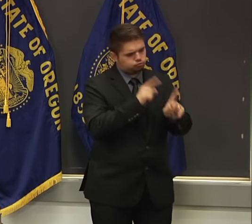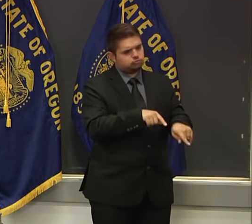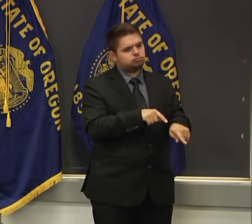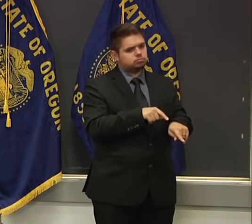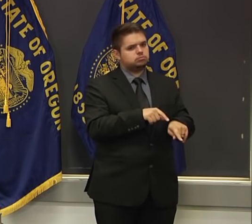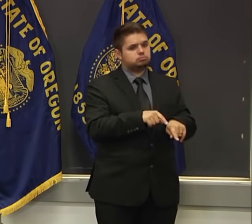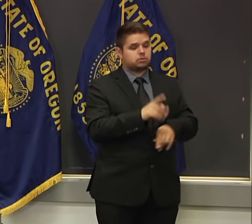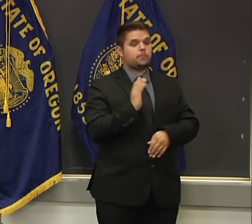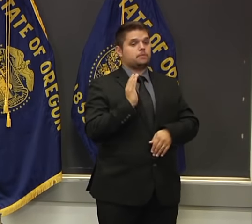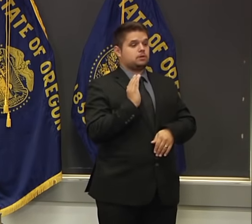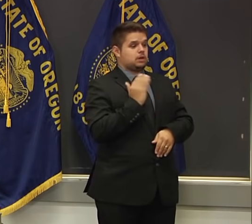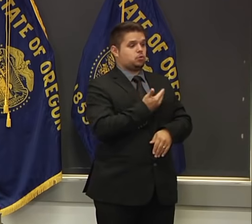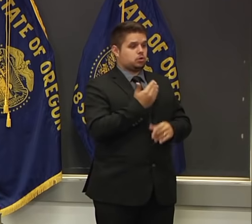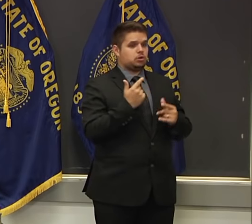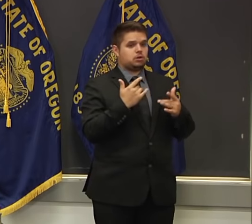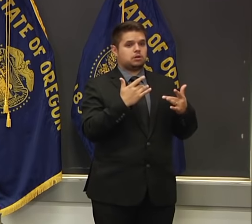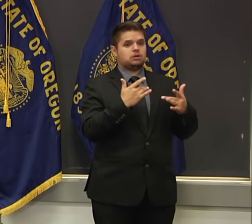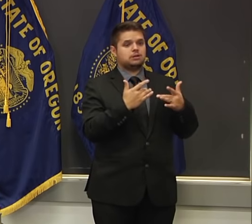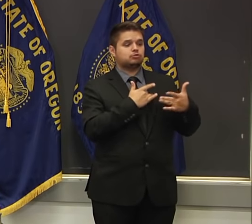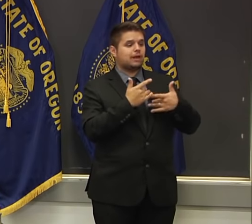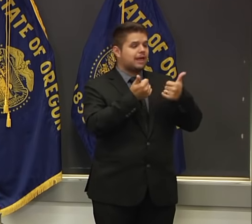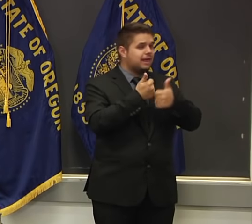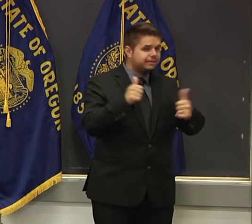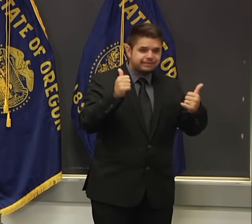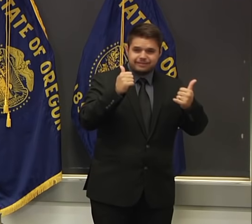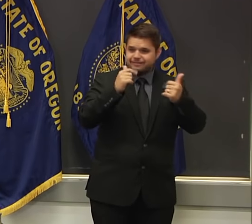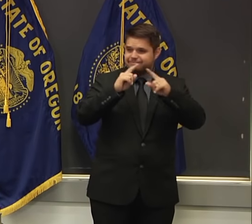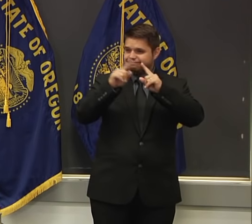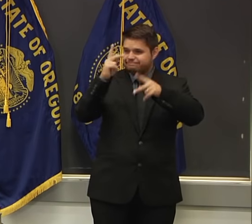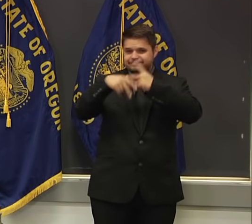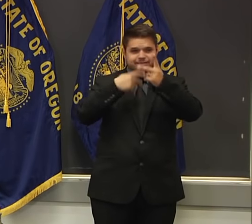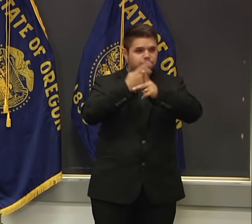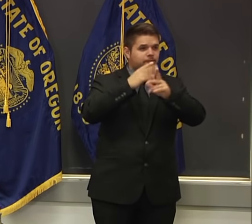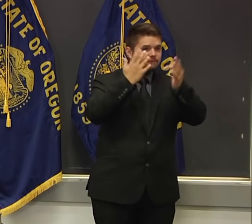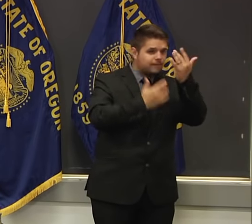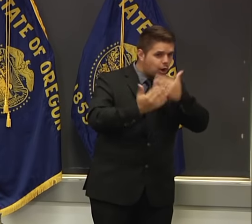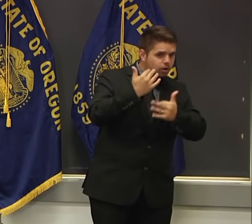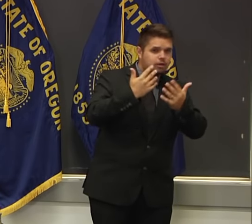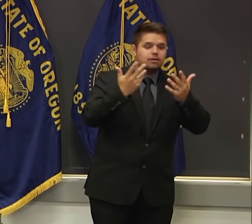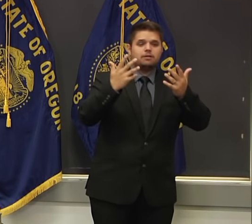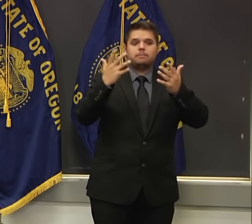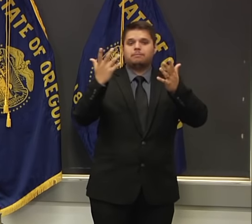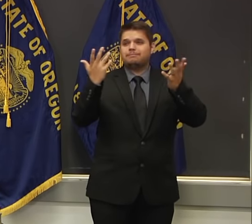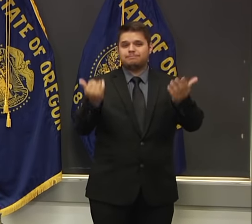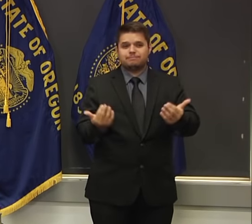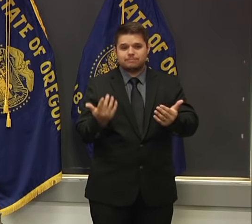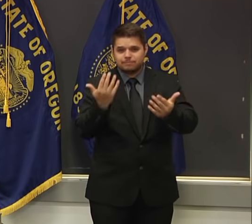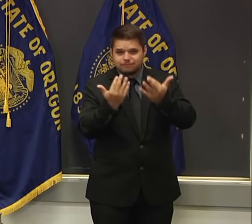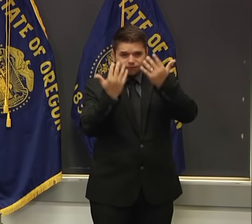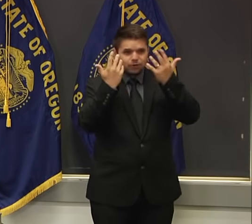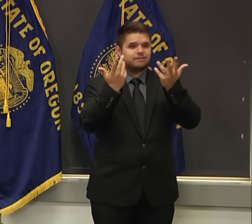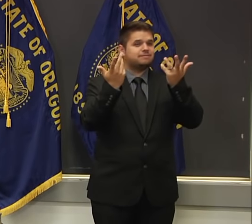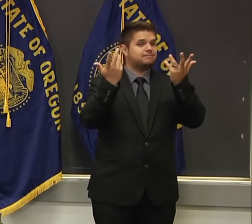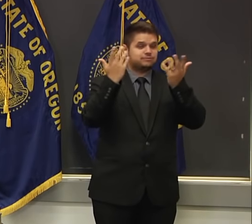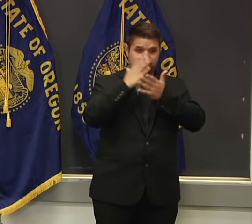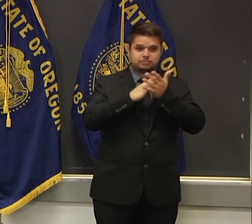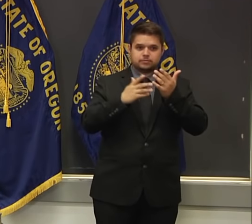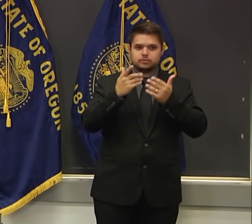any kind of fire, whether it's wood or structures that can have more toxic components to